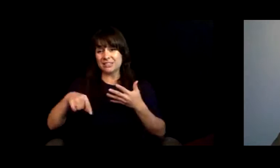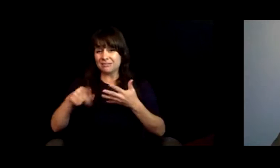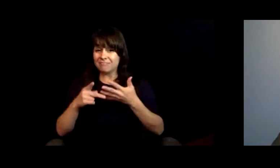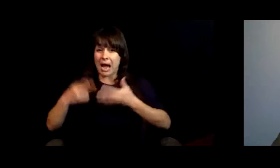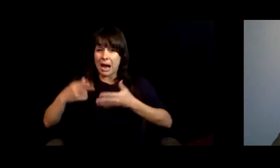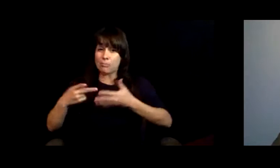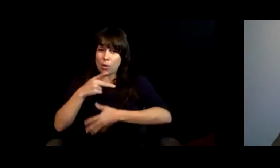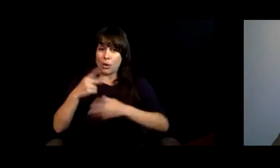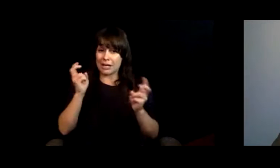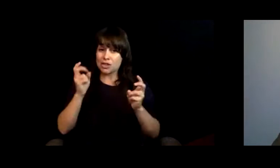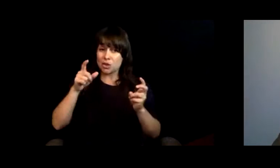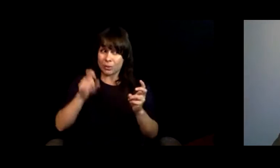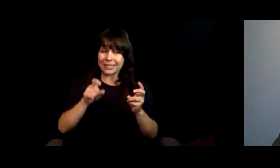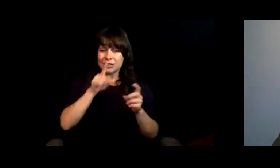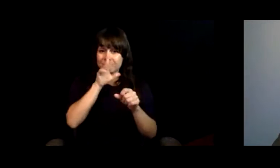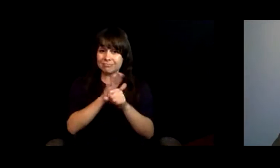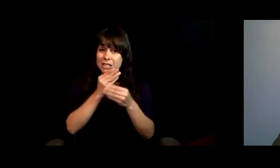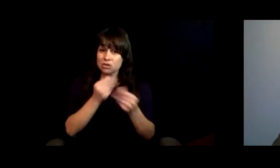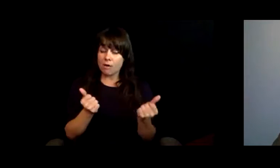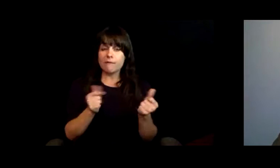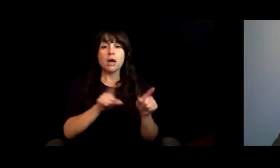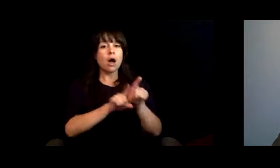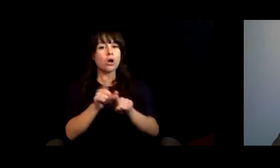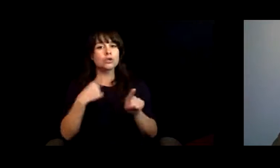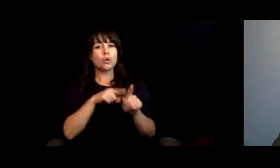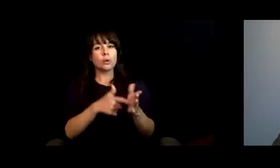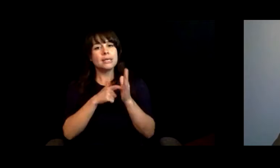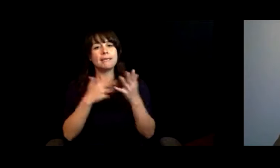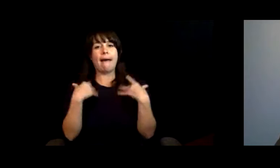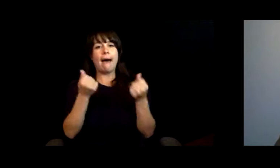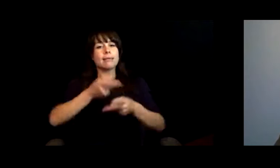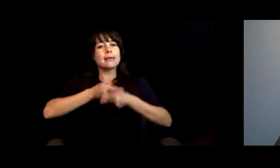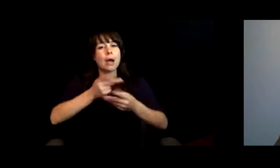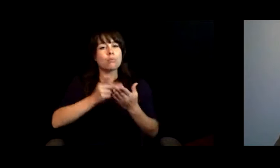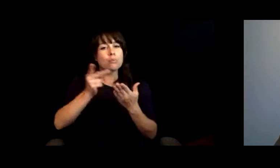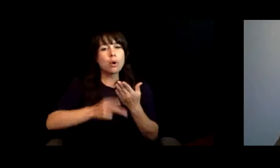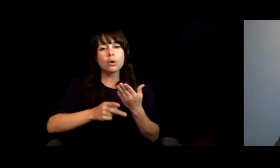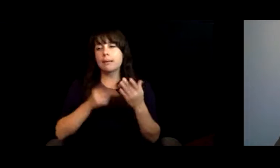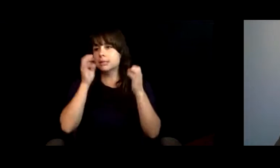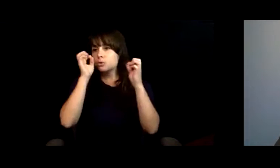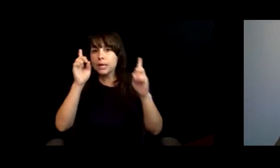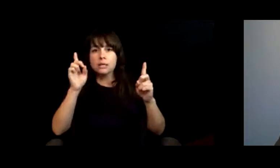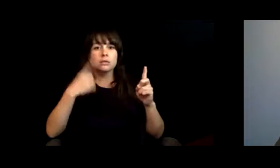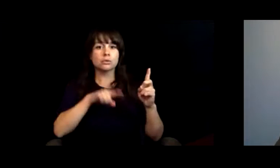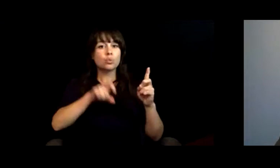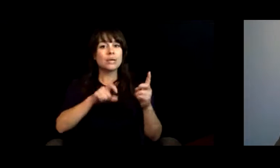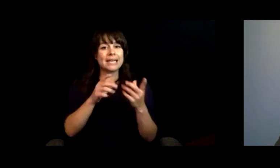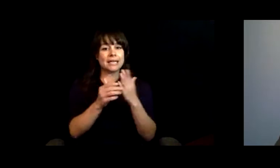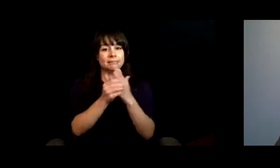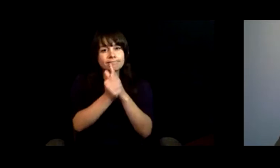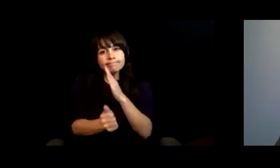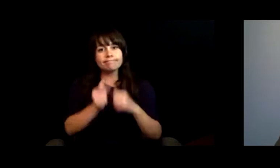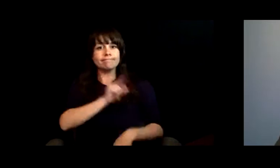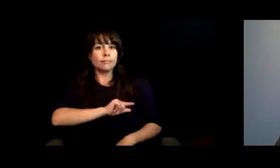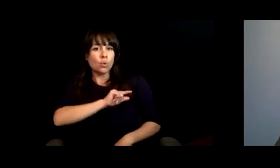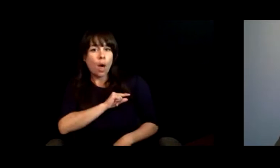you need programs, you need healthcare programs and education. You need people to come in, you need quality, skilled